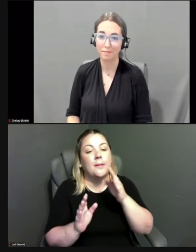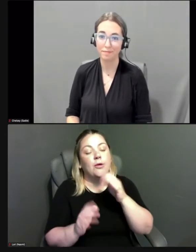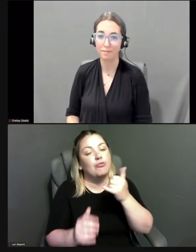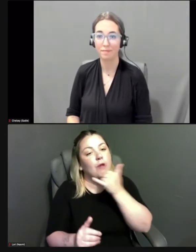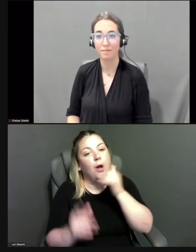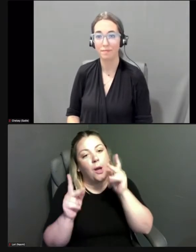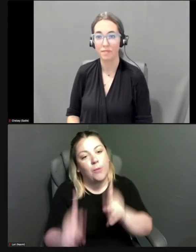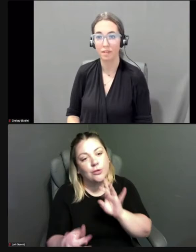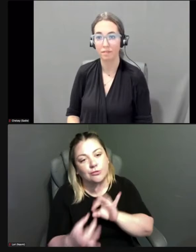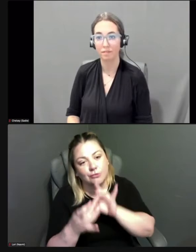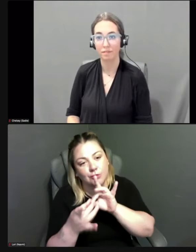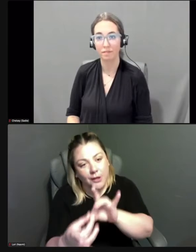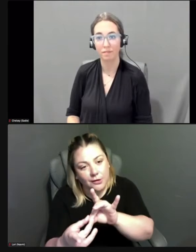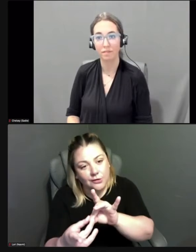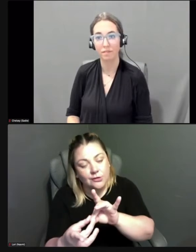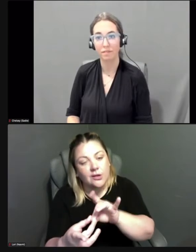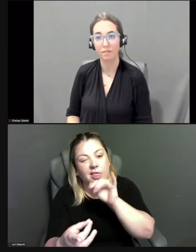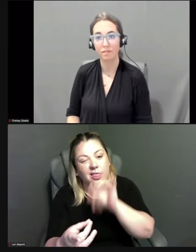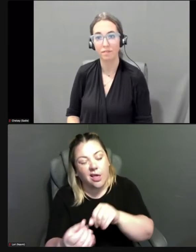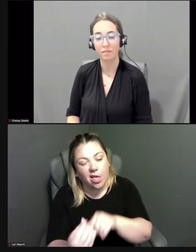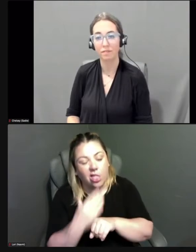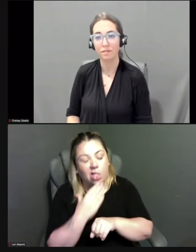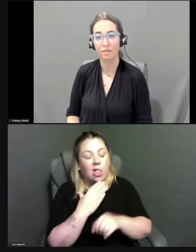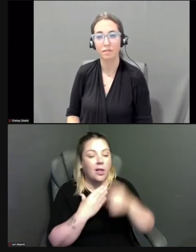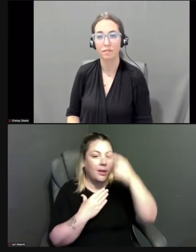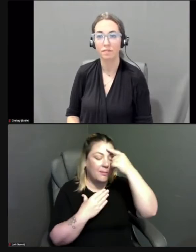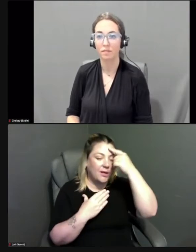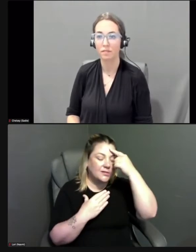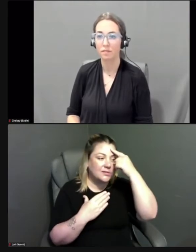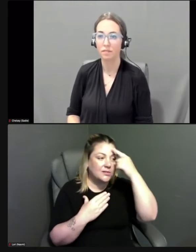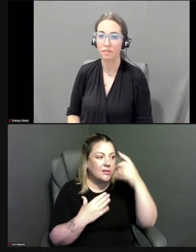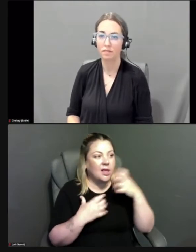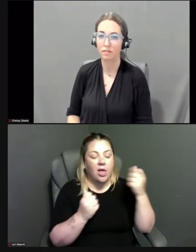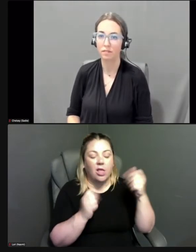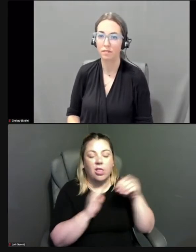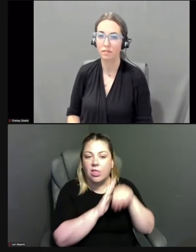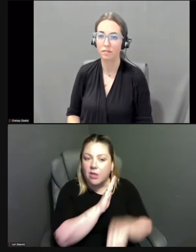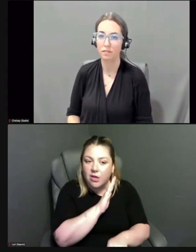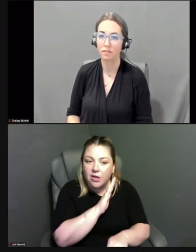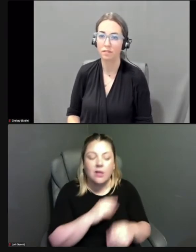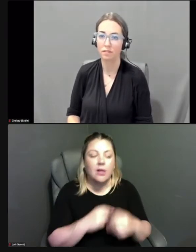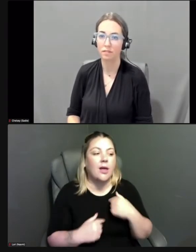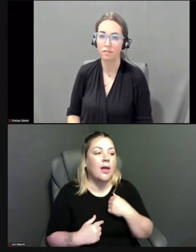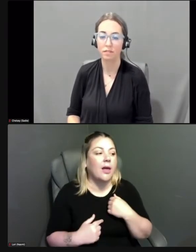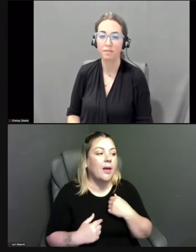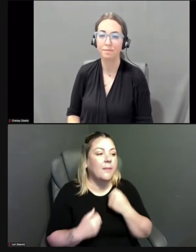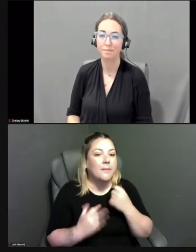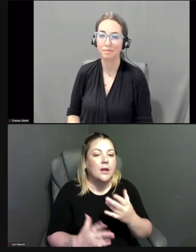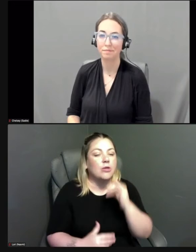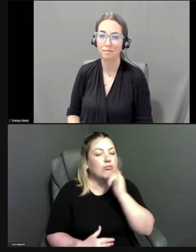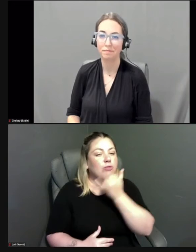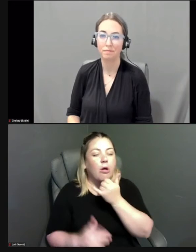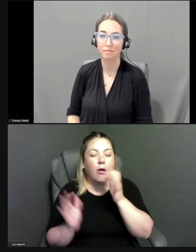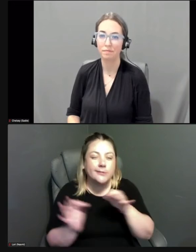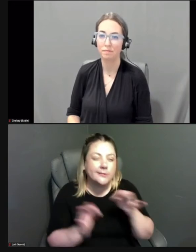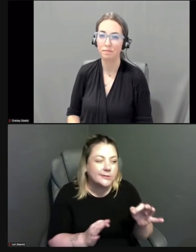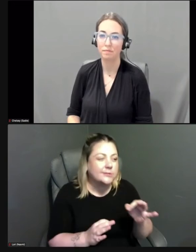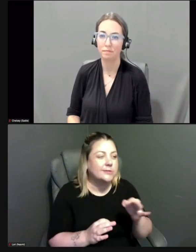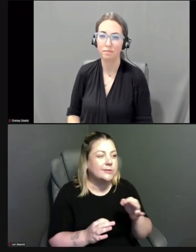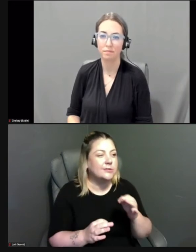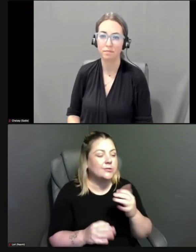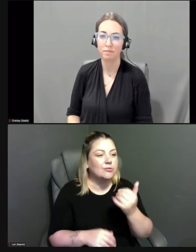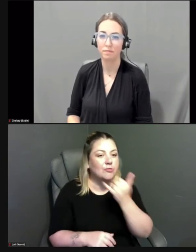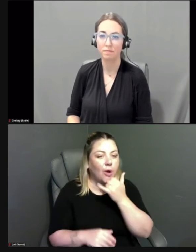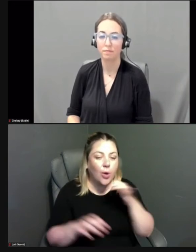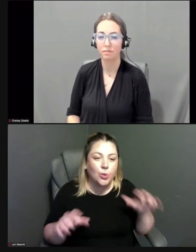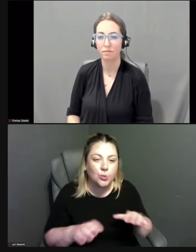for my mental health or my growth. Like, I, made stupid decisions and definitely, like, continued to